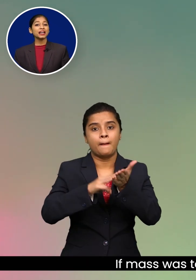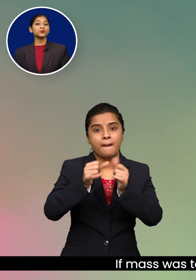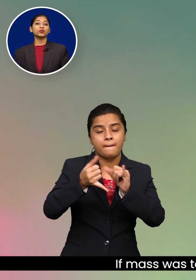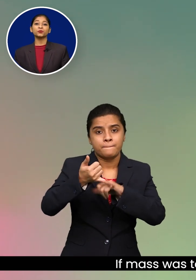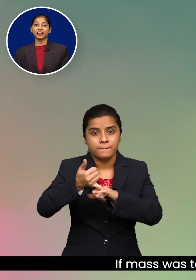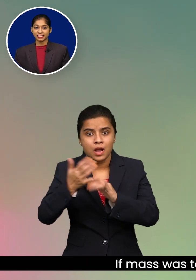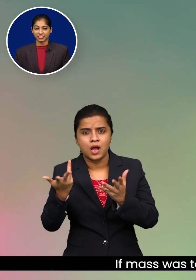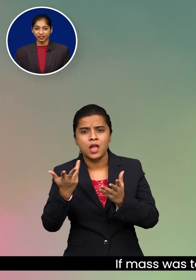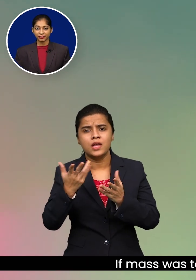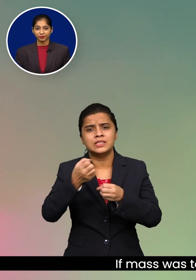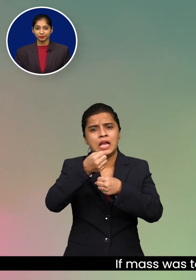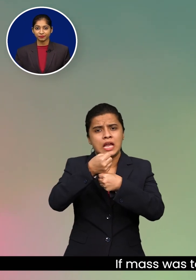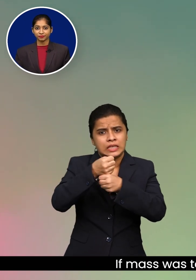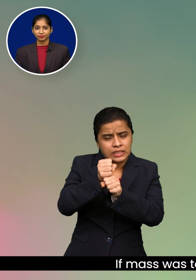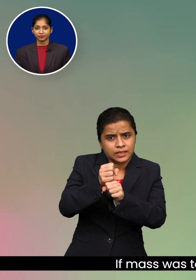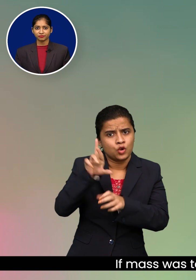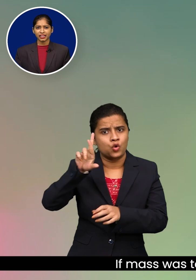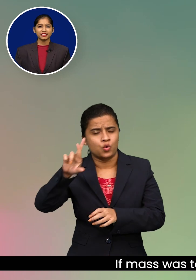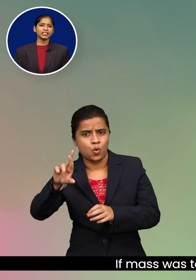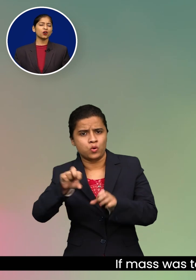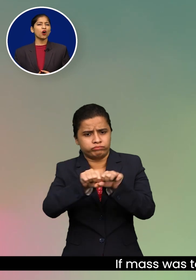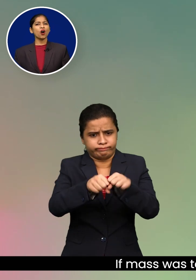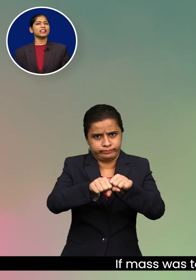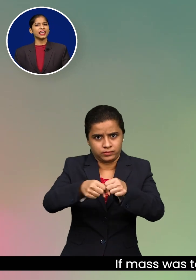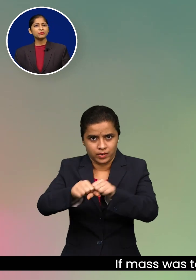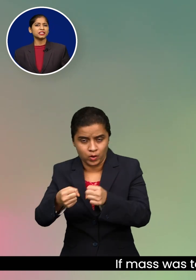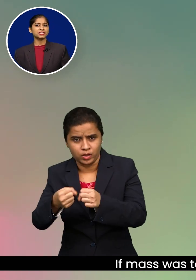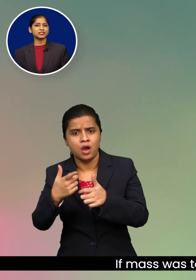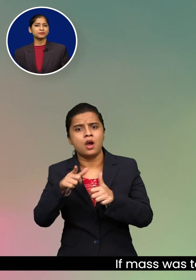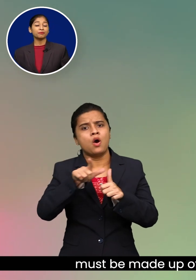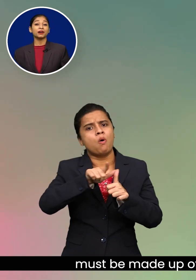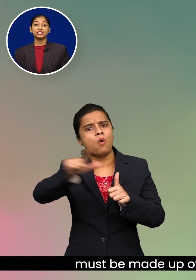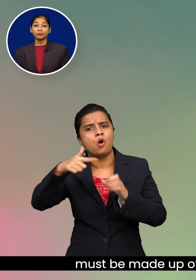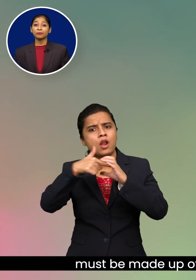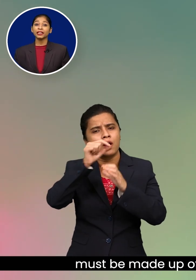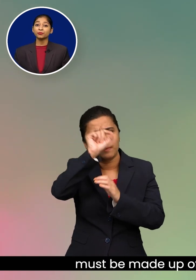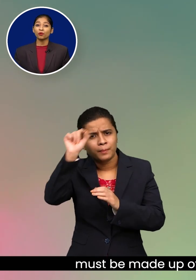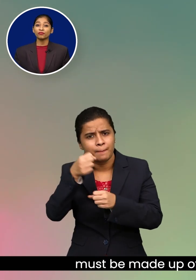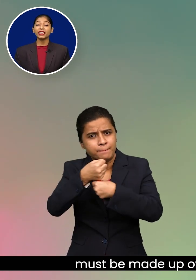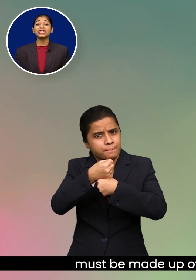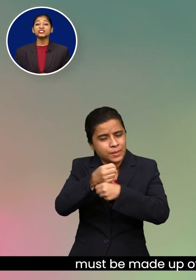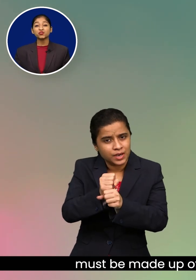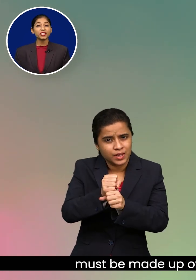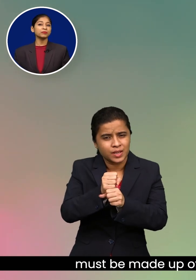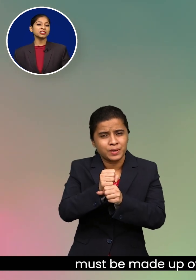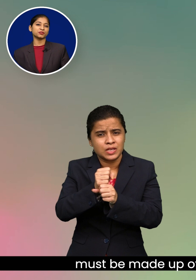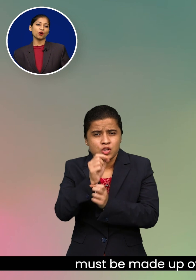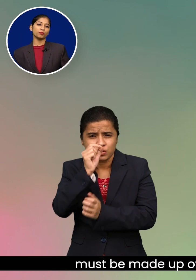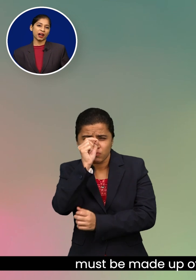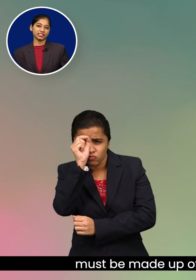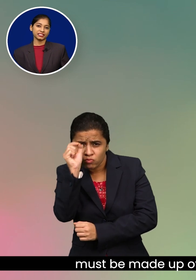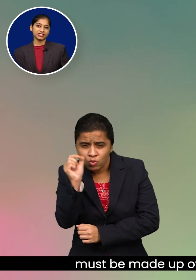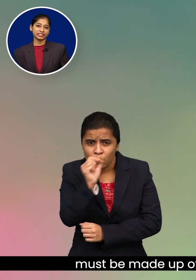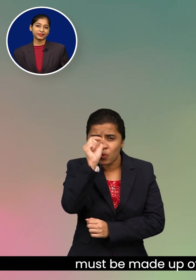If mass was to be conserved, then all elements must be made up of extremely